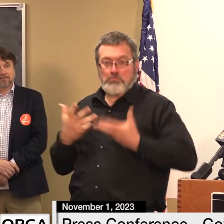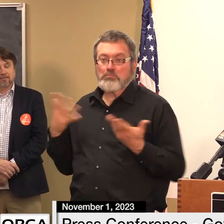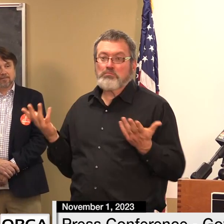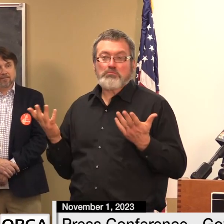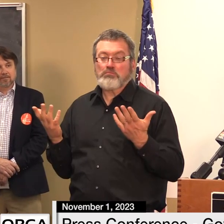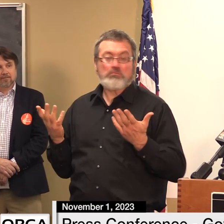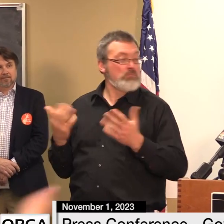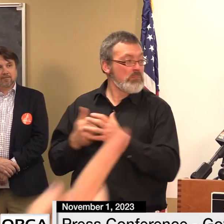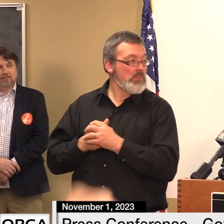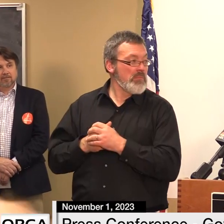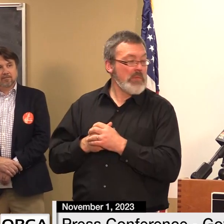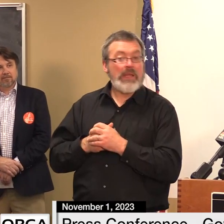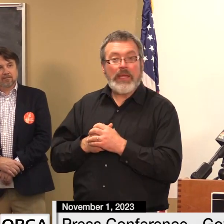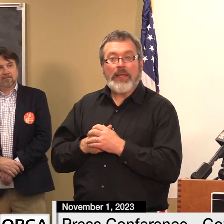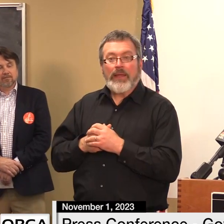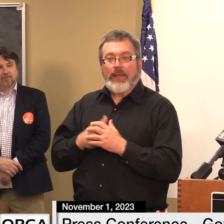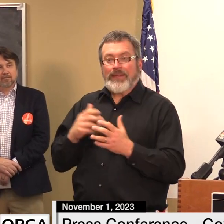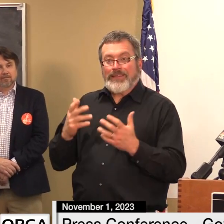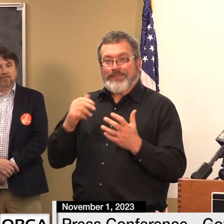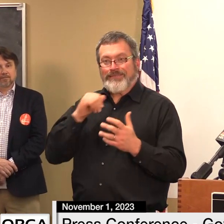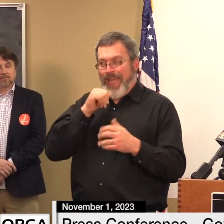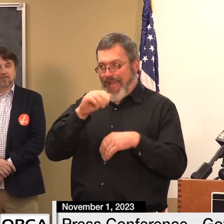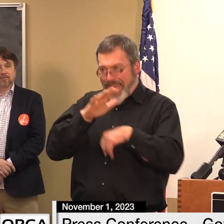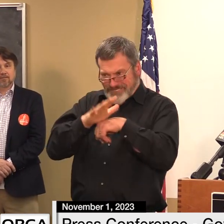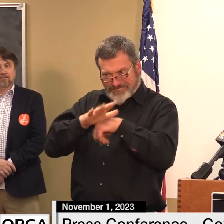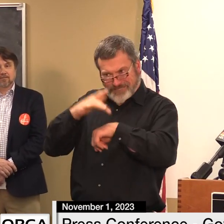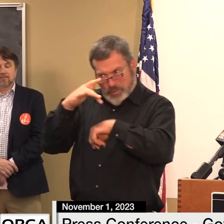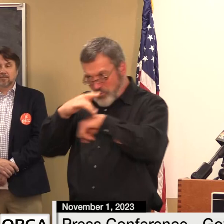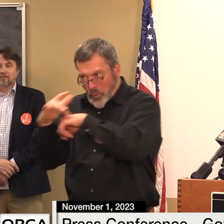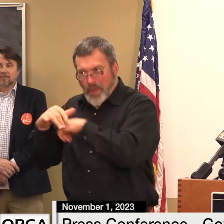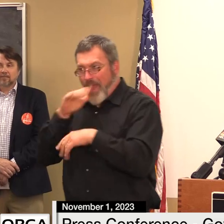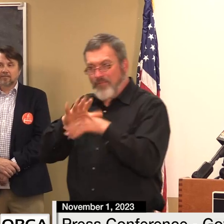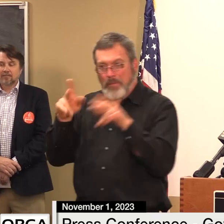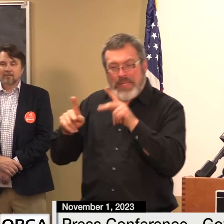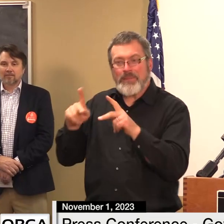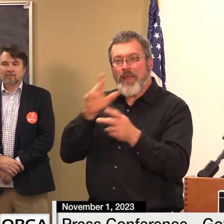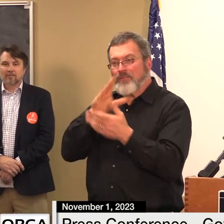we were lacking in resources, but